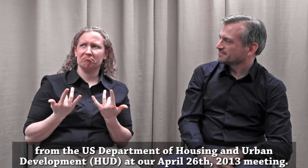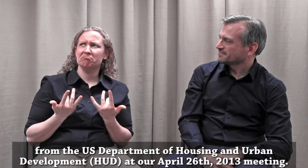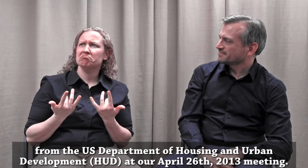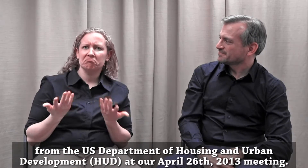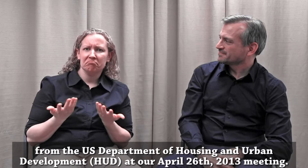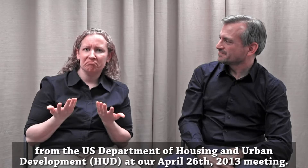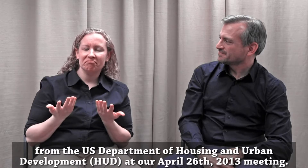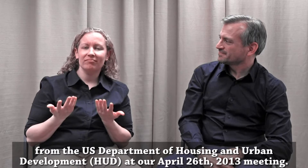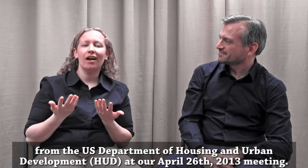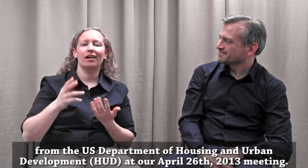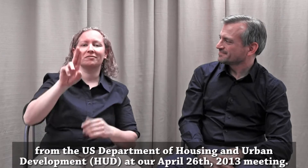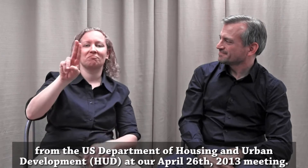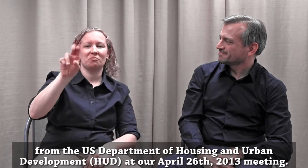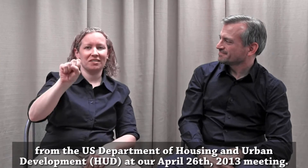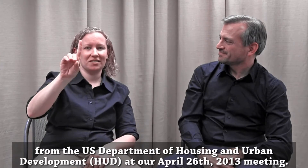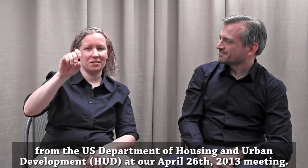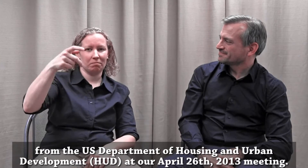April 26, 2013 meeting.